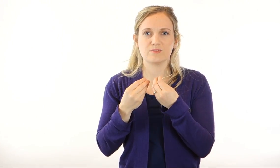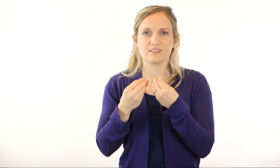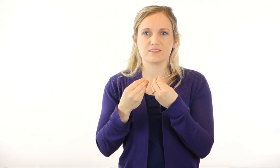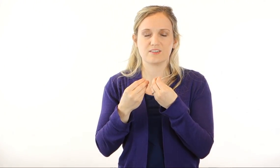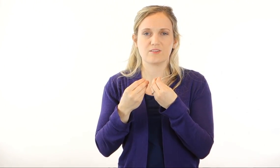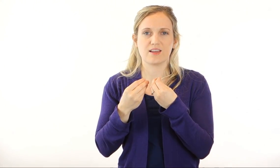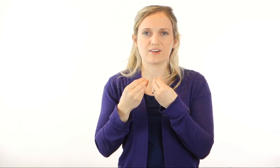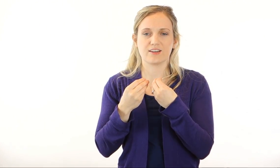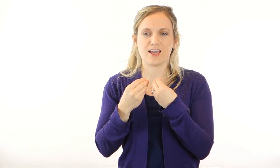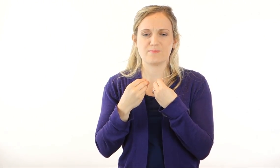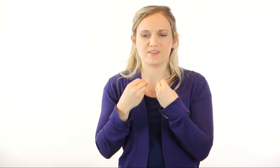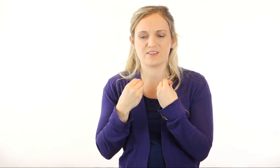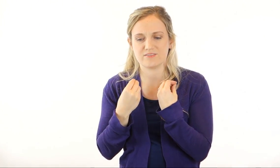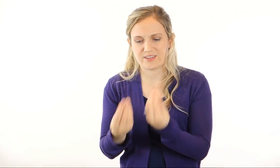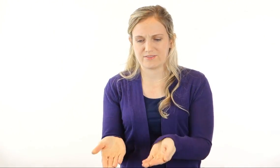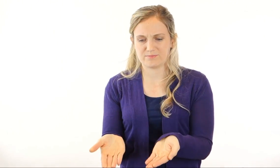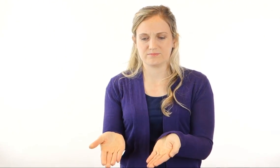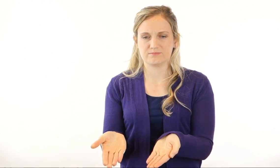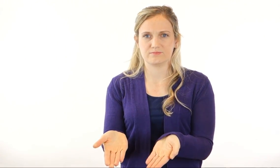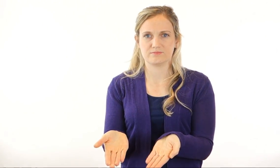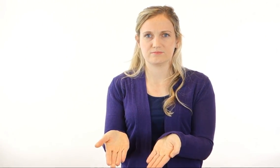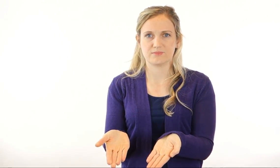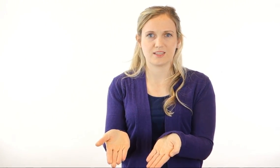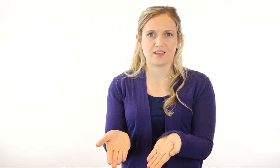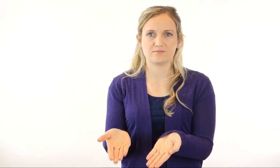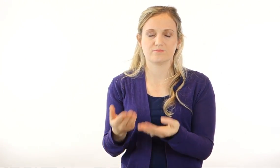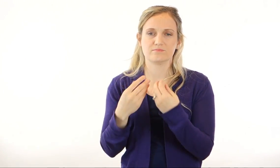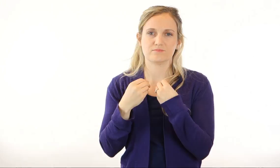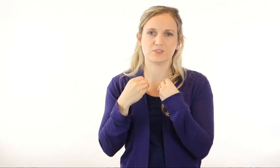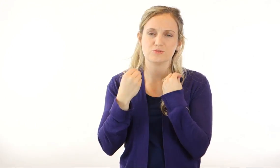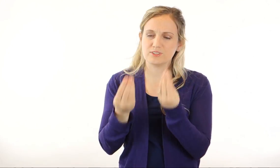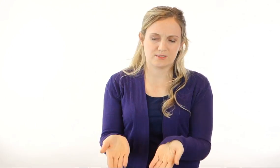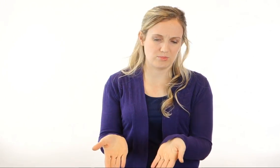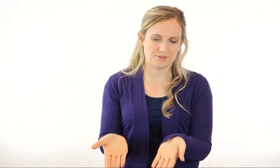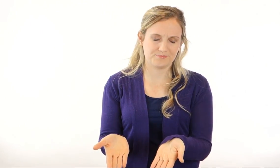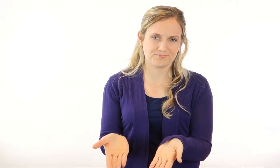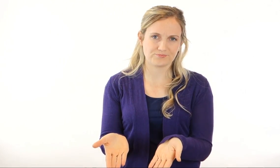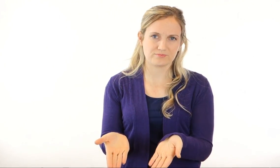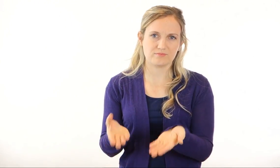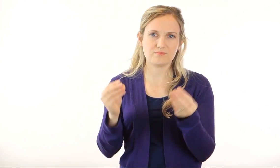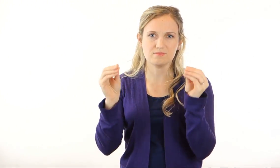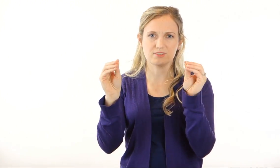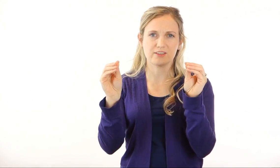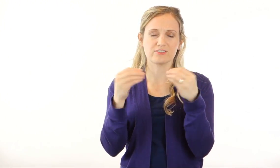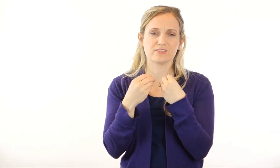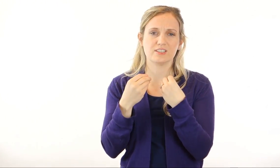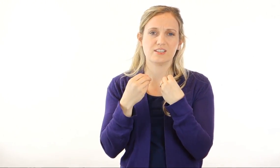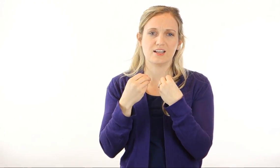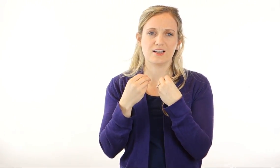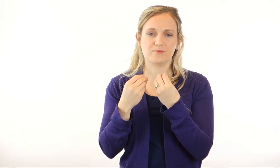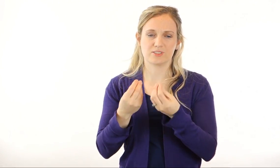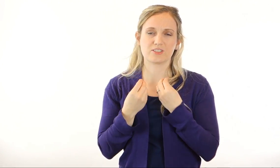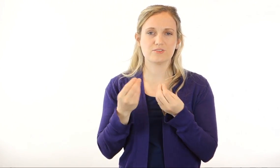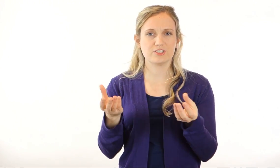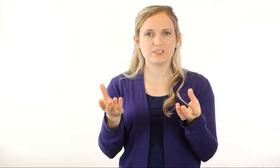would, that are going to happen, then you give them like that. So it's really simple. You have your, when it's close to